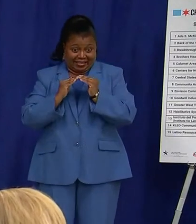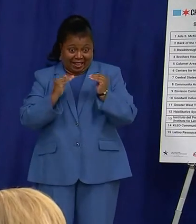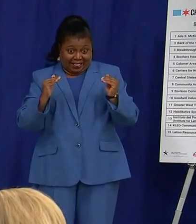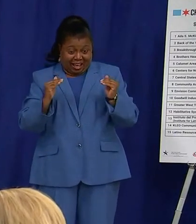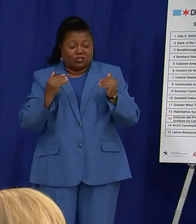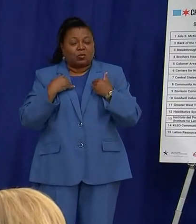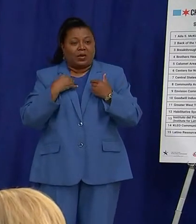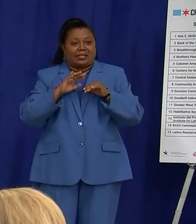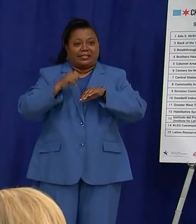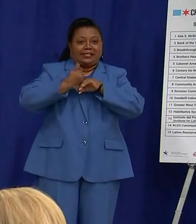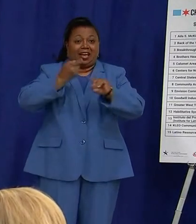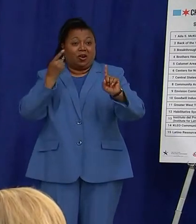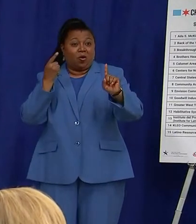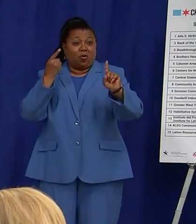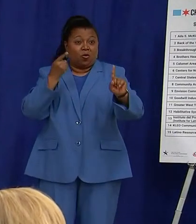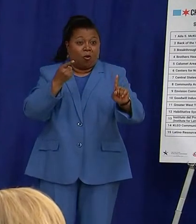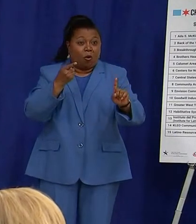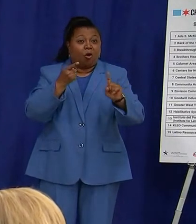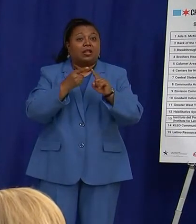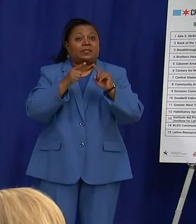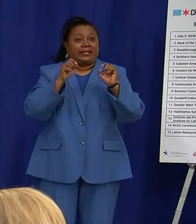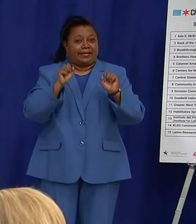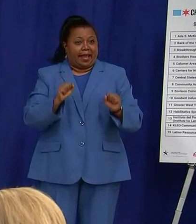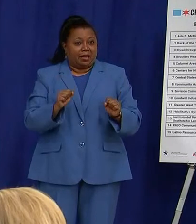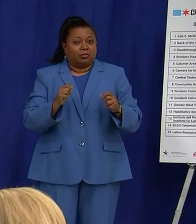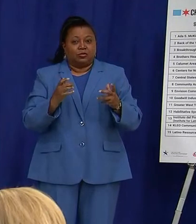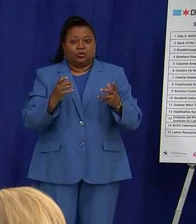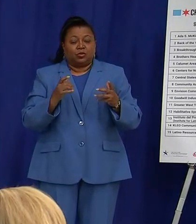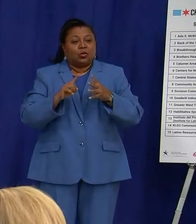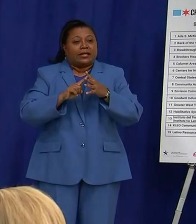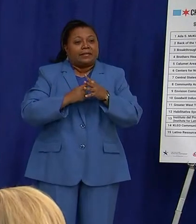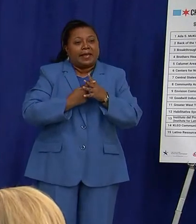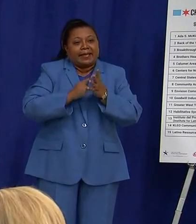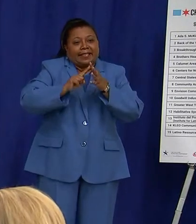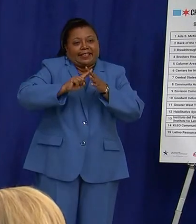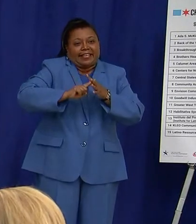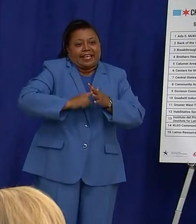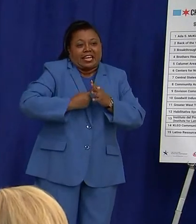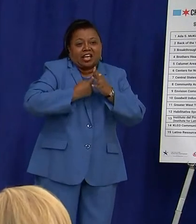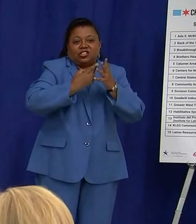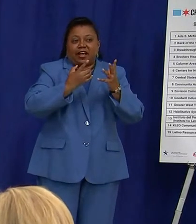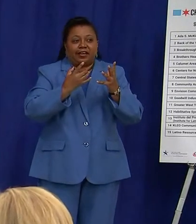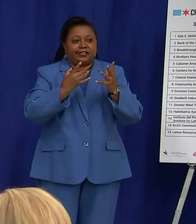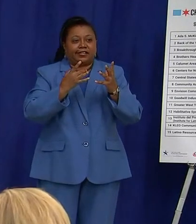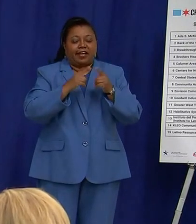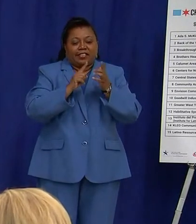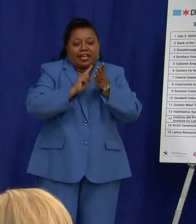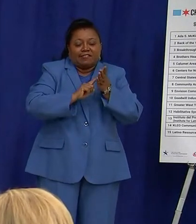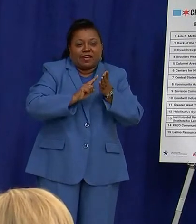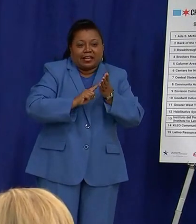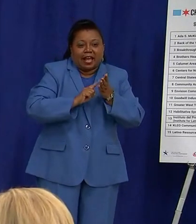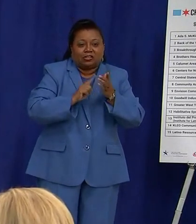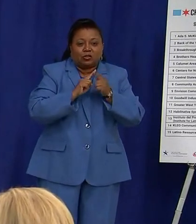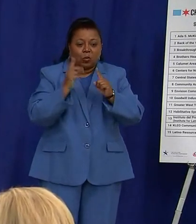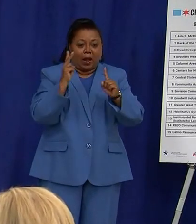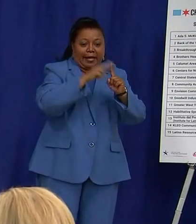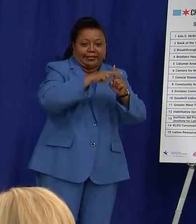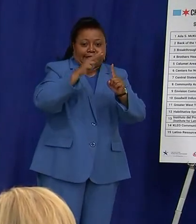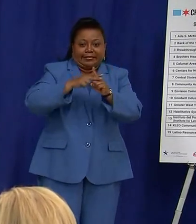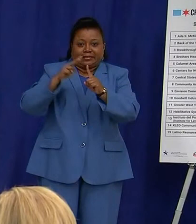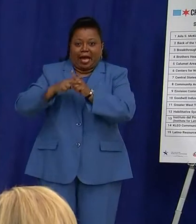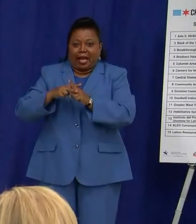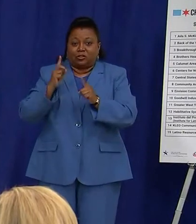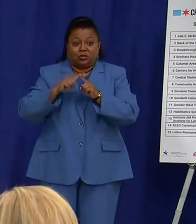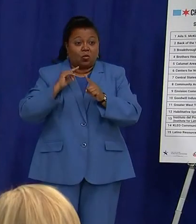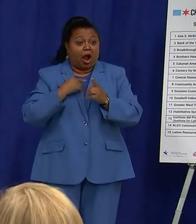level, we set a goal of being able to begin the initiations, the investigations, to assign these